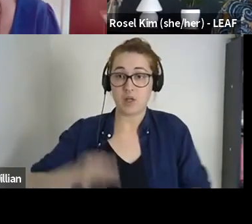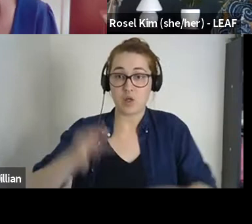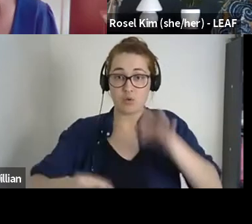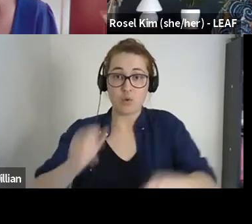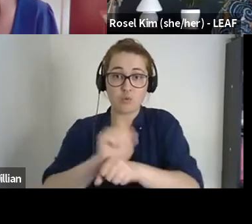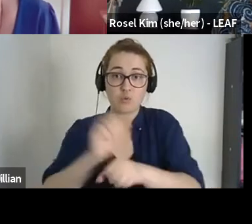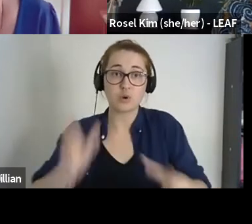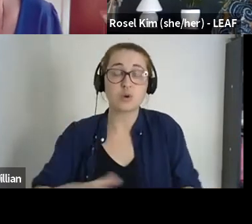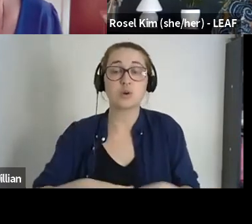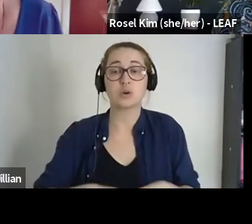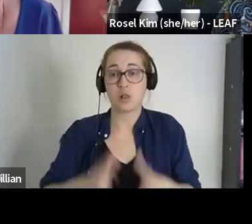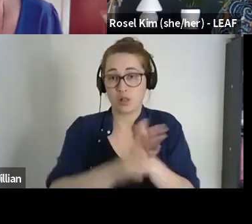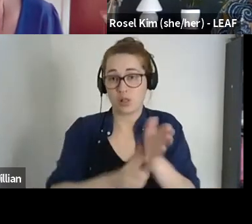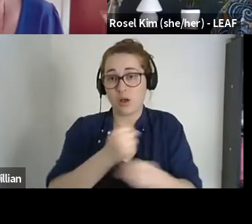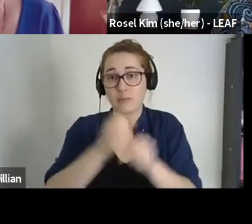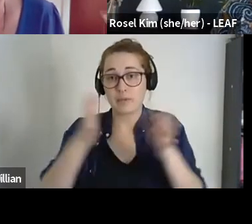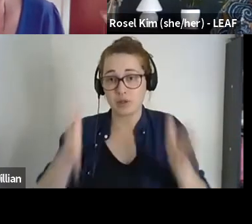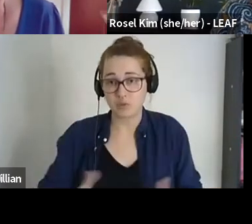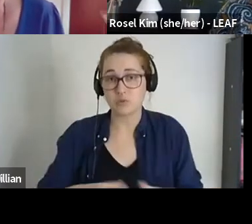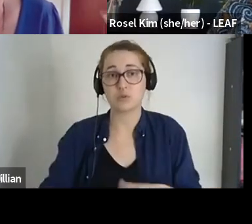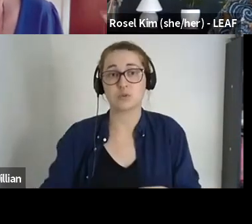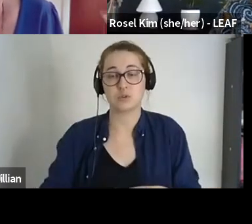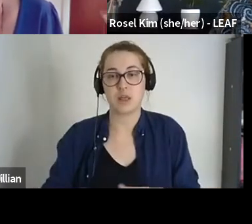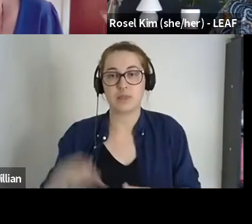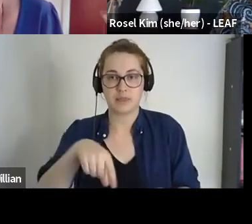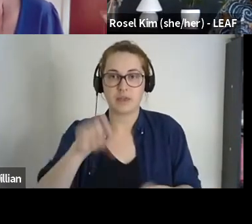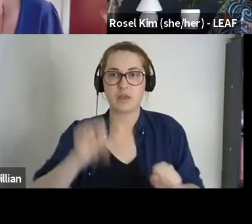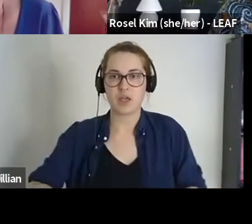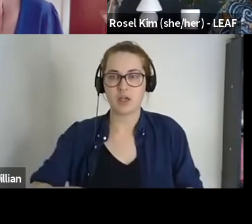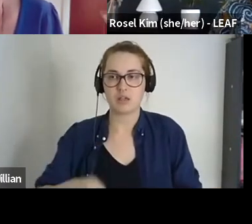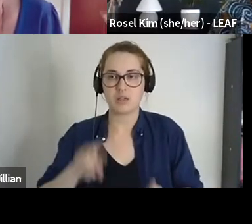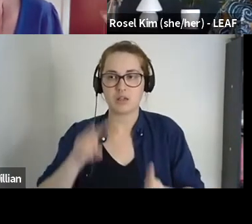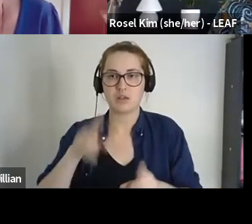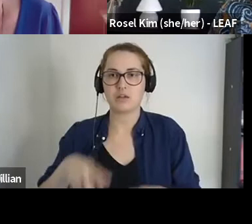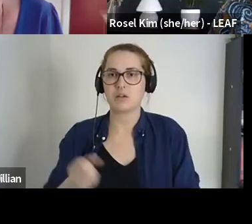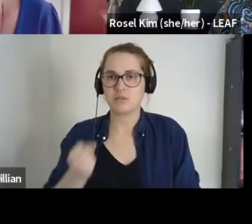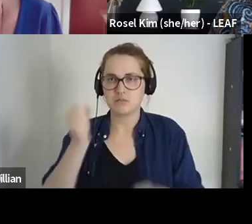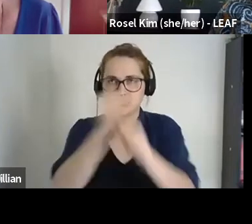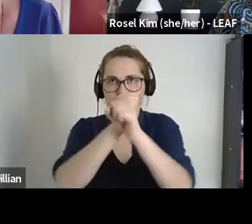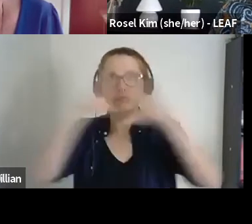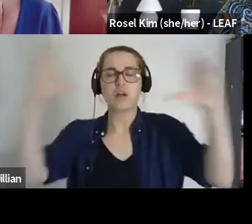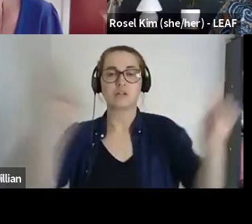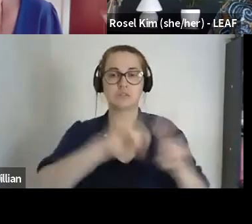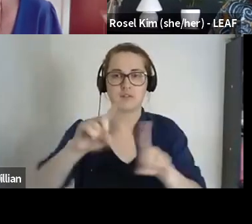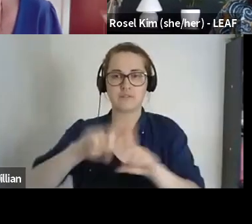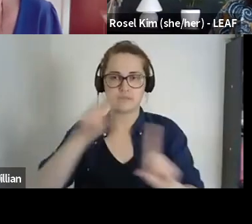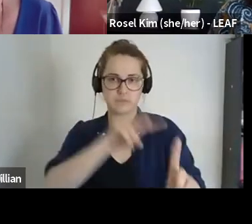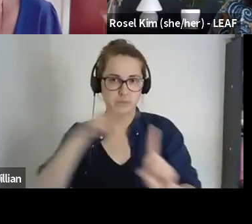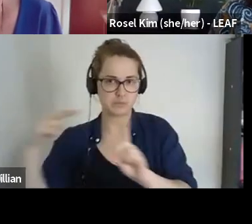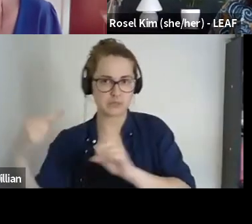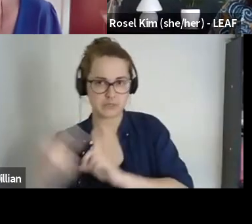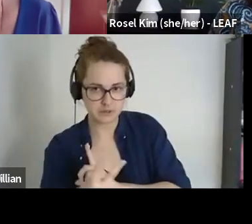understanding the discrimination that's in front of them, not just from the perspective of, you know, one identity factor or